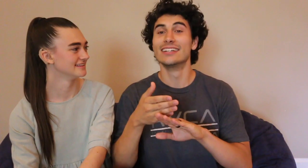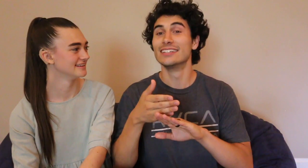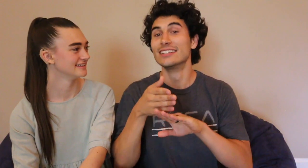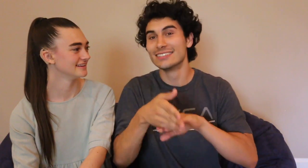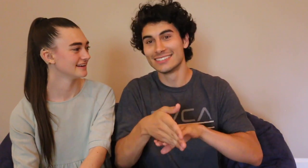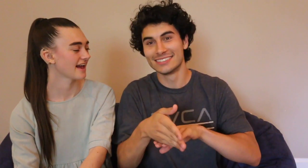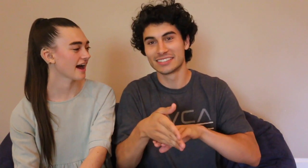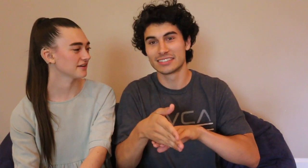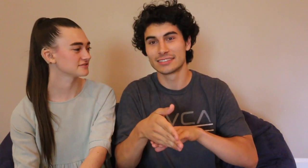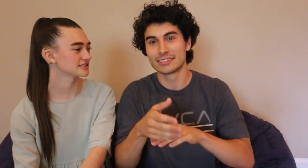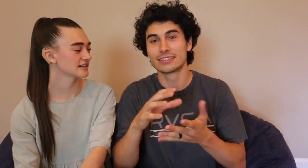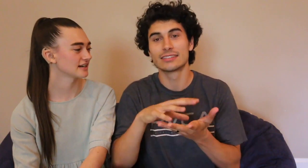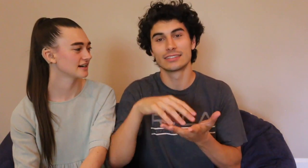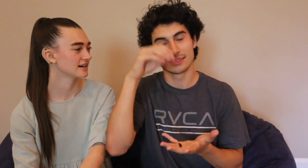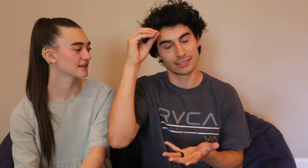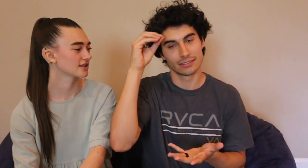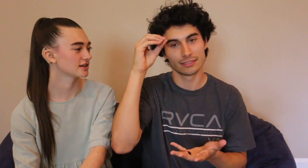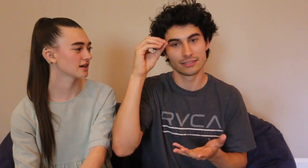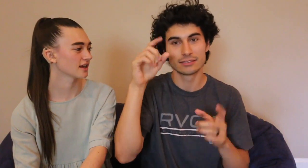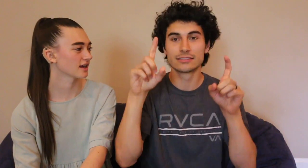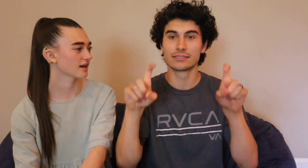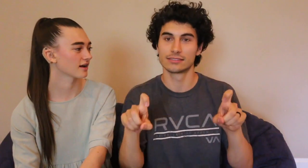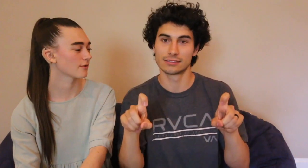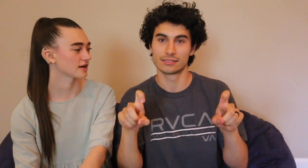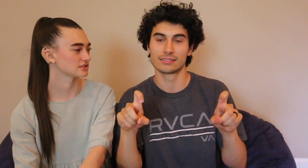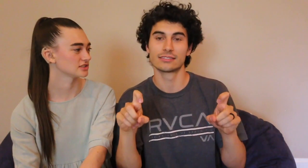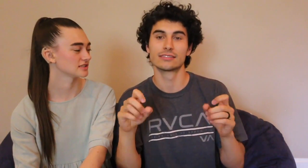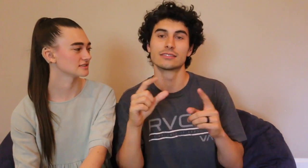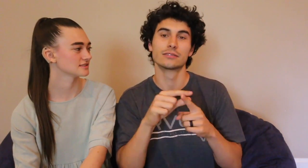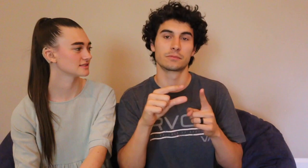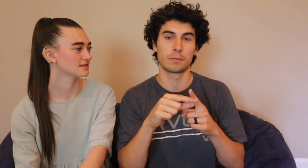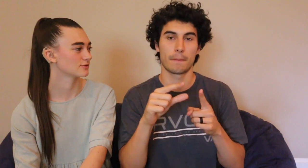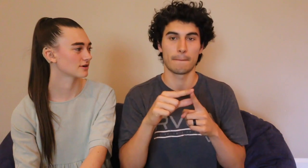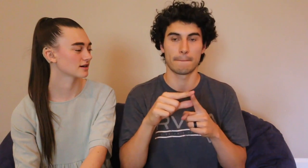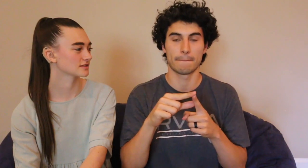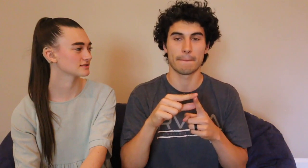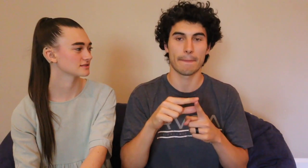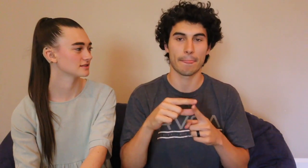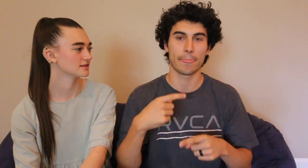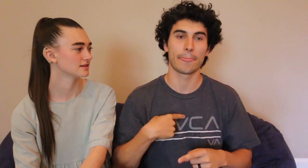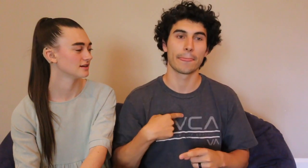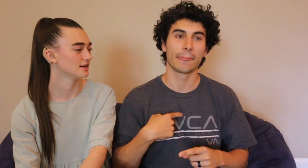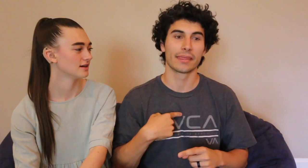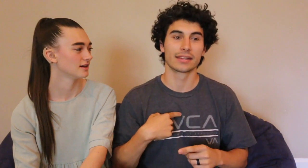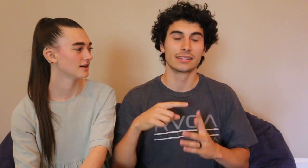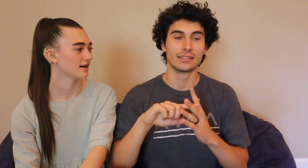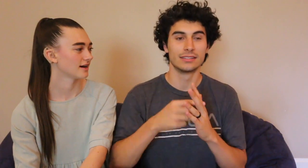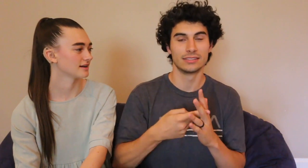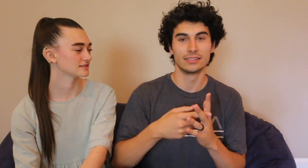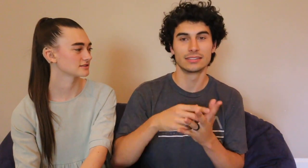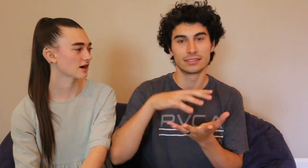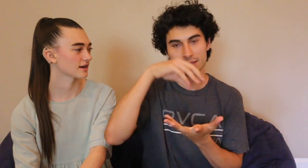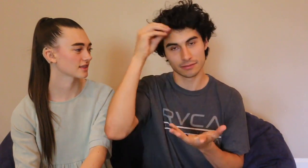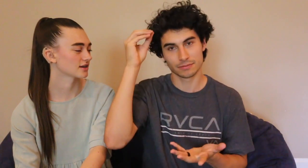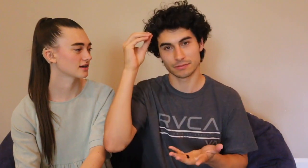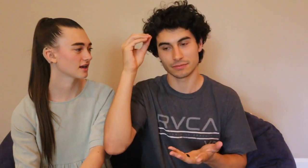After learning questions, words, I started learning